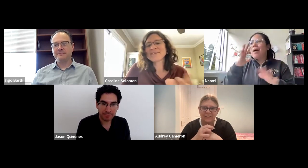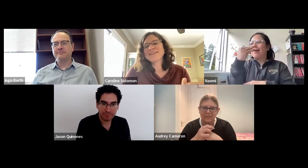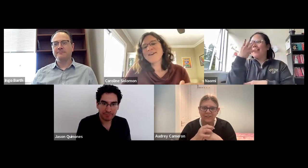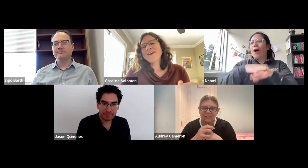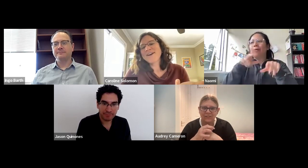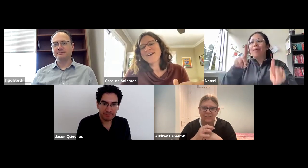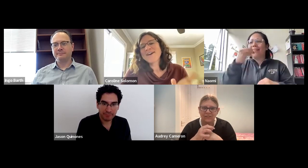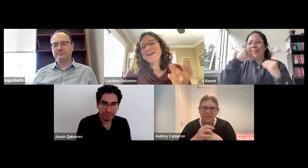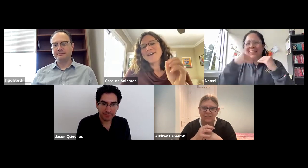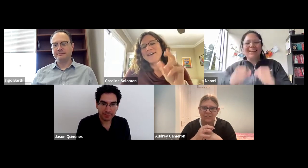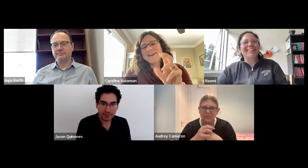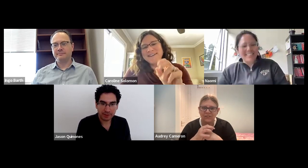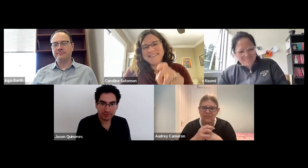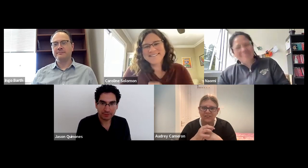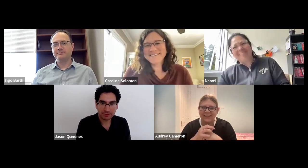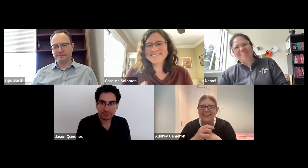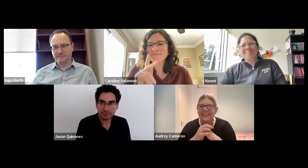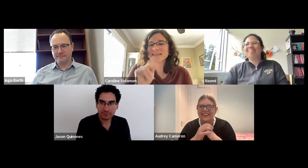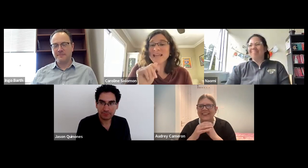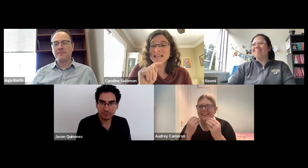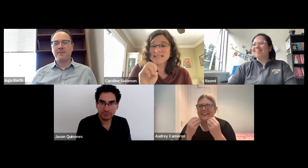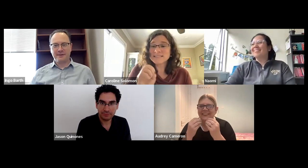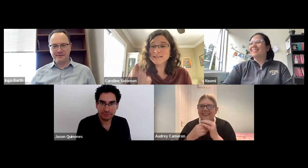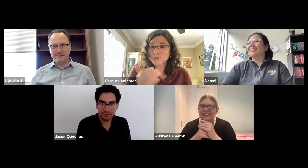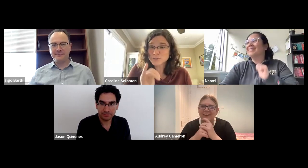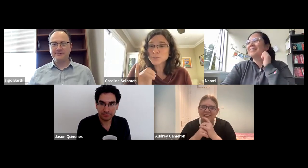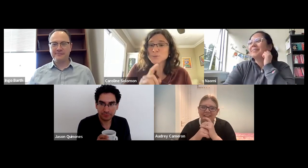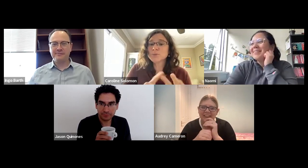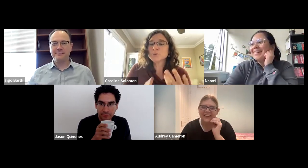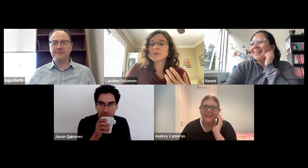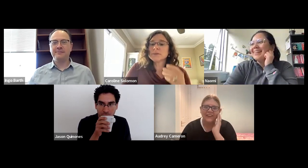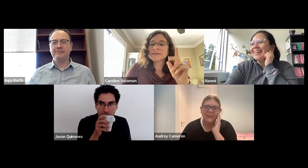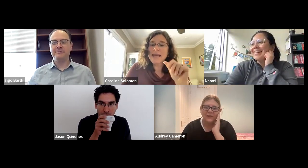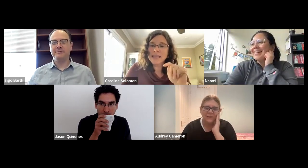She's eating right now, and so she doesn't want to have her video on while she eats. Katie's here too.